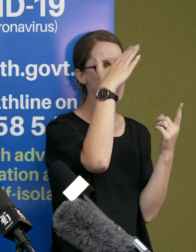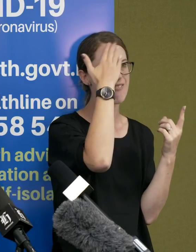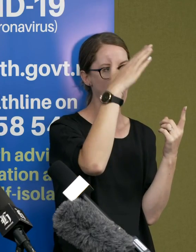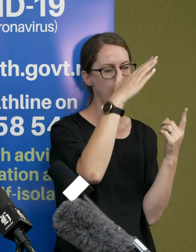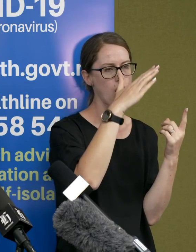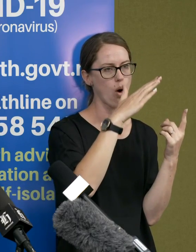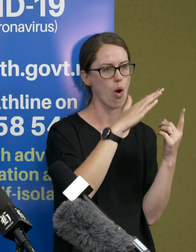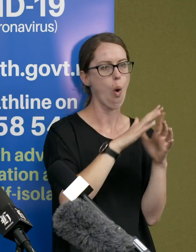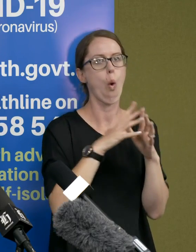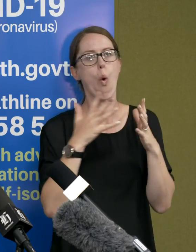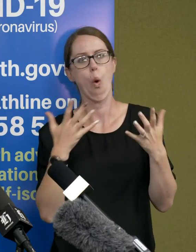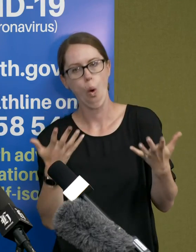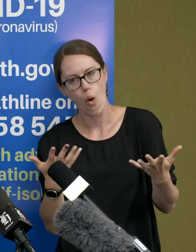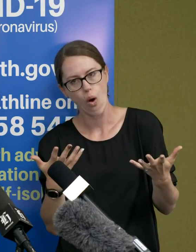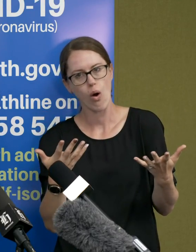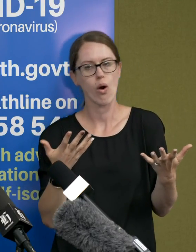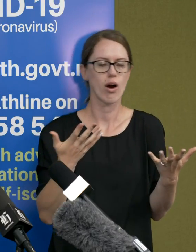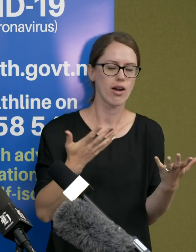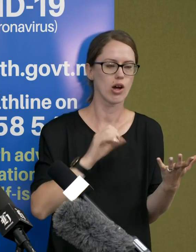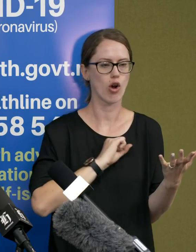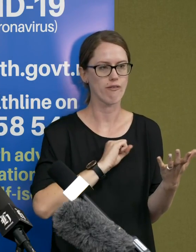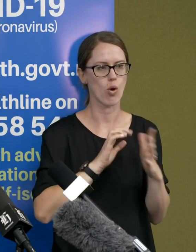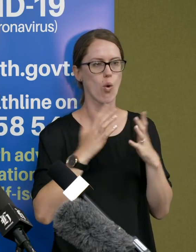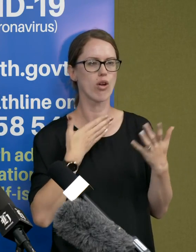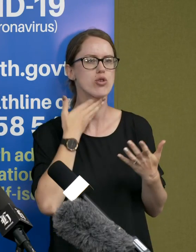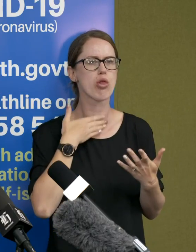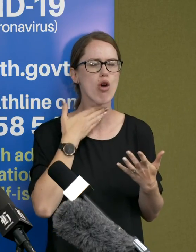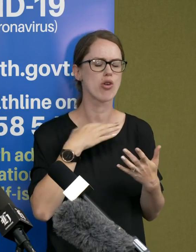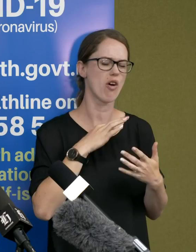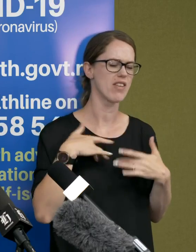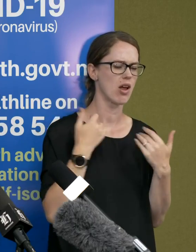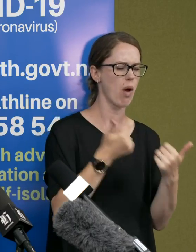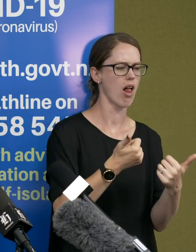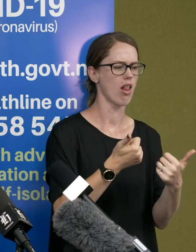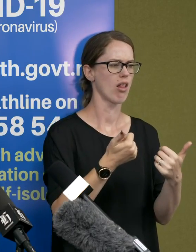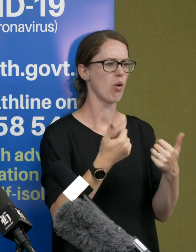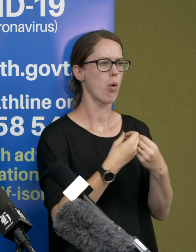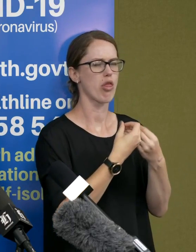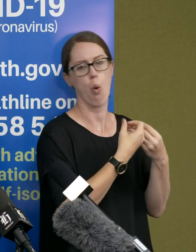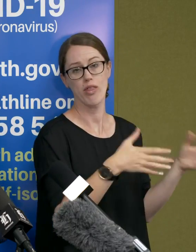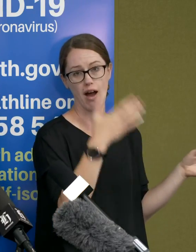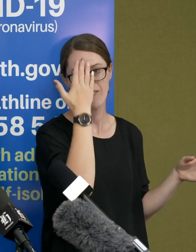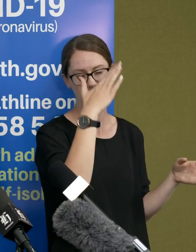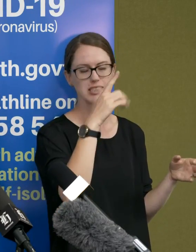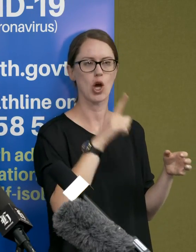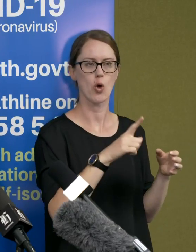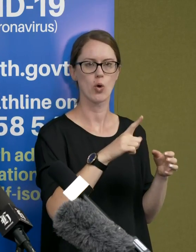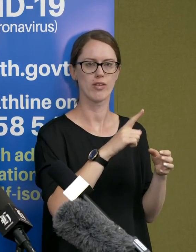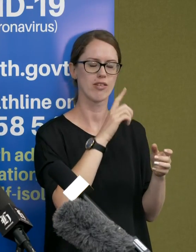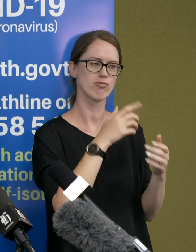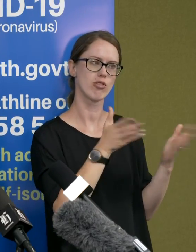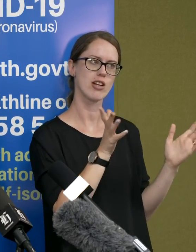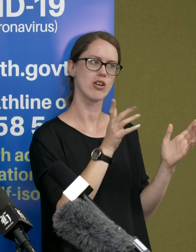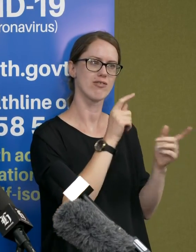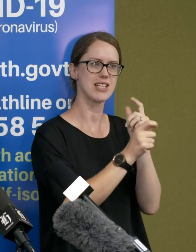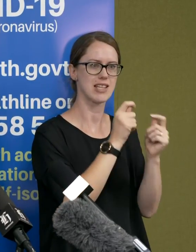fever and or cough, shortness of breath, sore throat, not feeling that well, with or without fever. So we have brought in the clinical